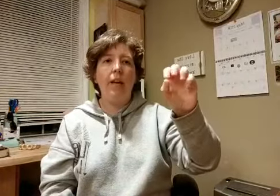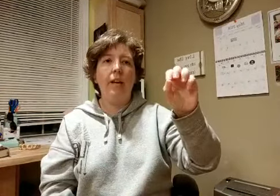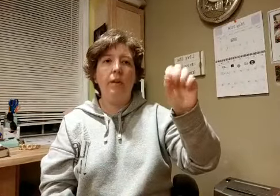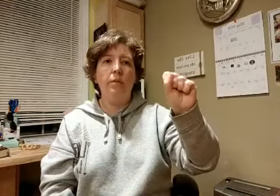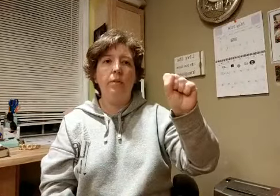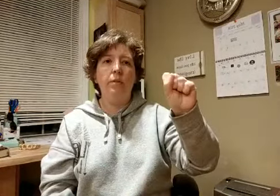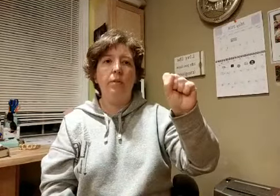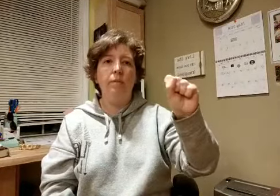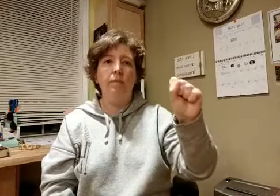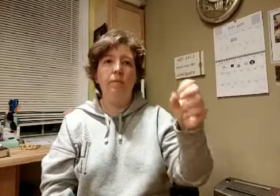Thanos.